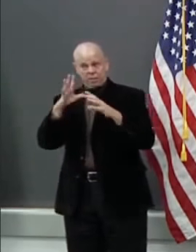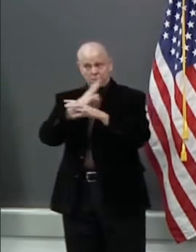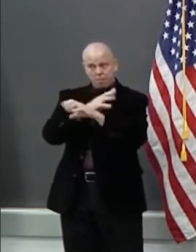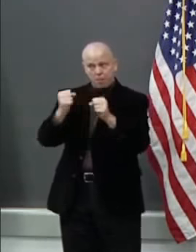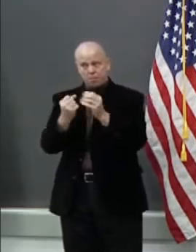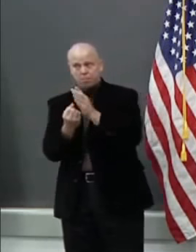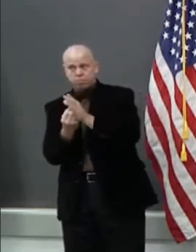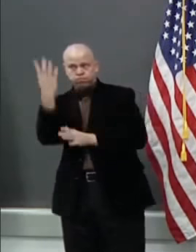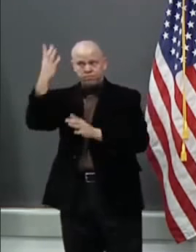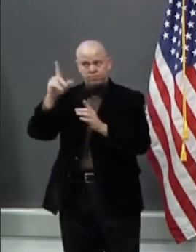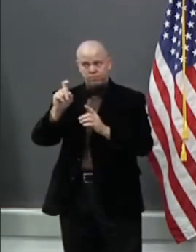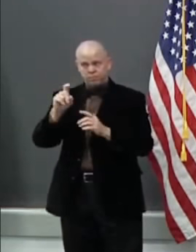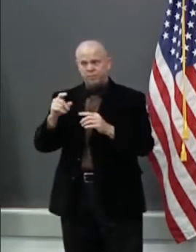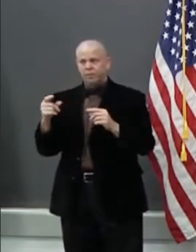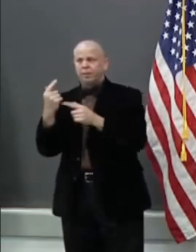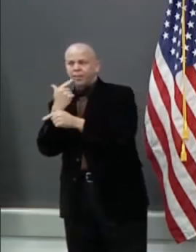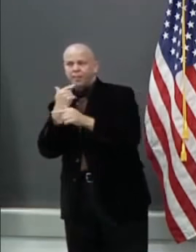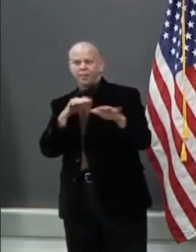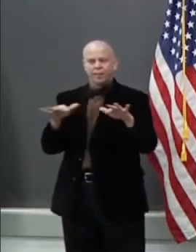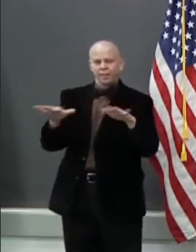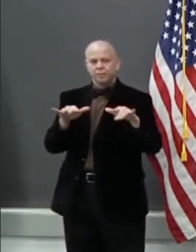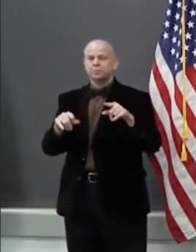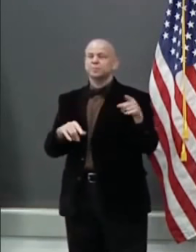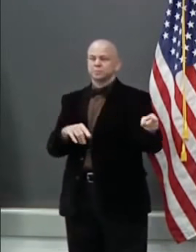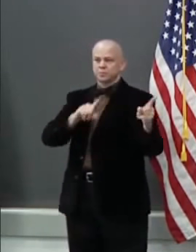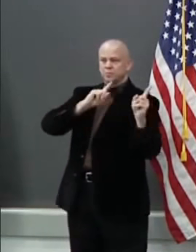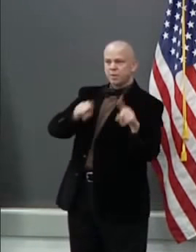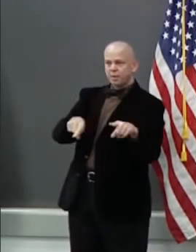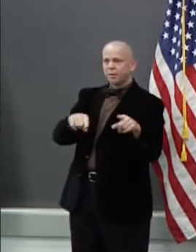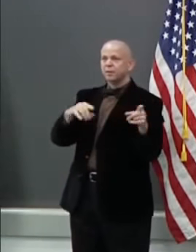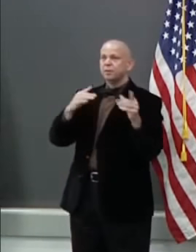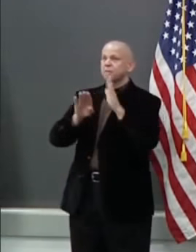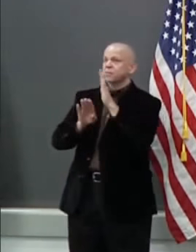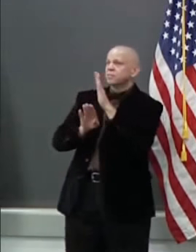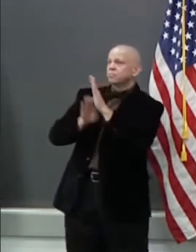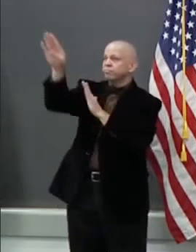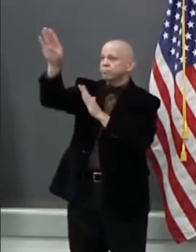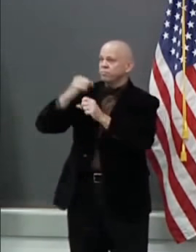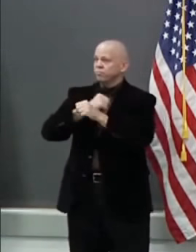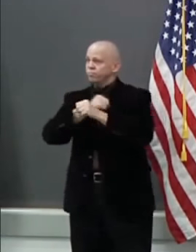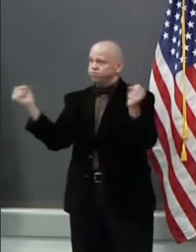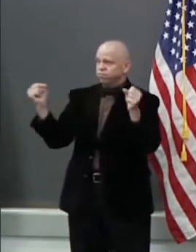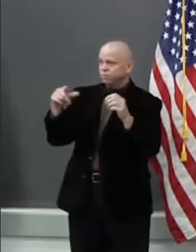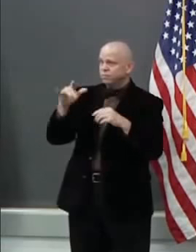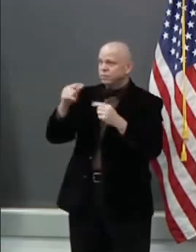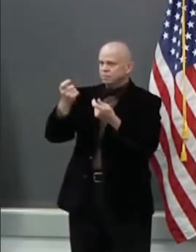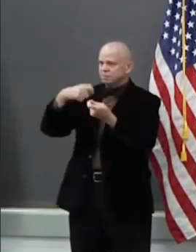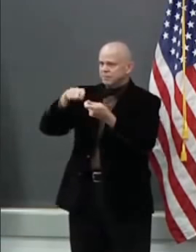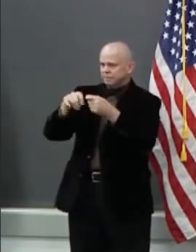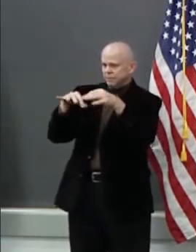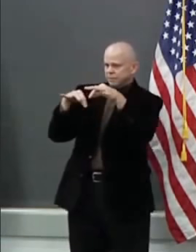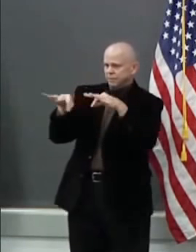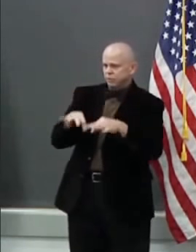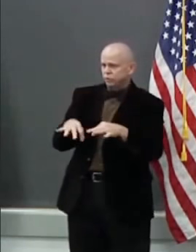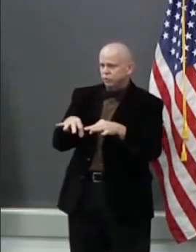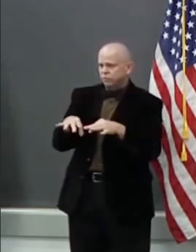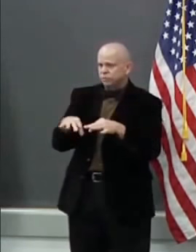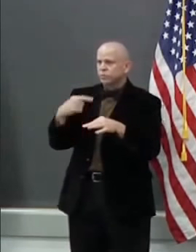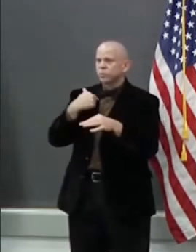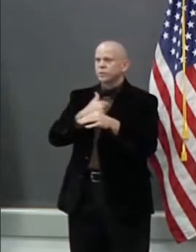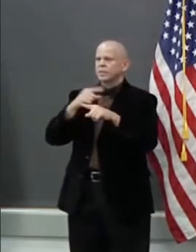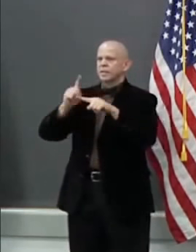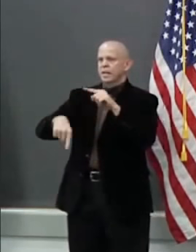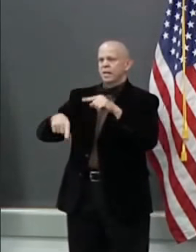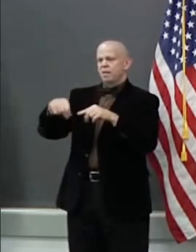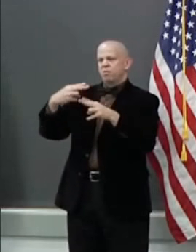think, exponential growth has a really, defined outcome, and I don't think we could call this exponential growth, but this is a period of